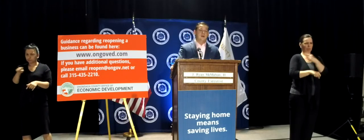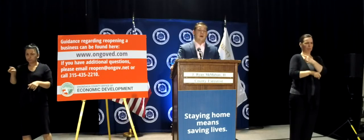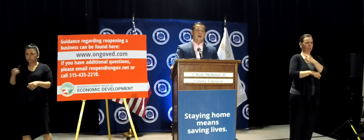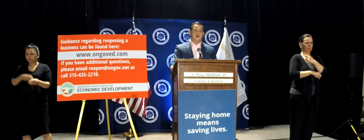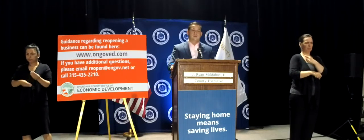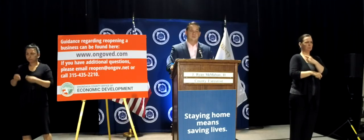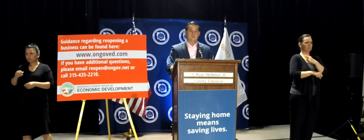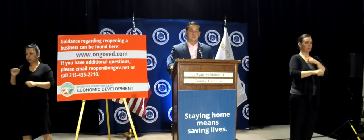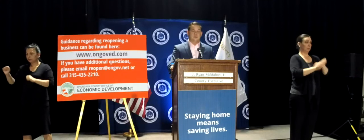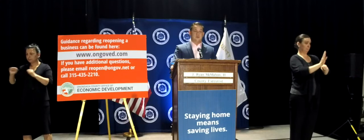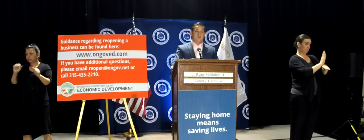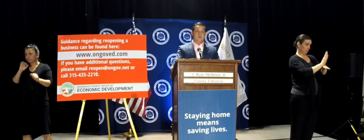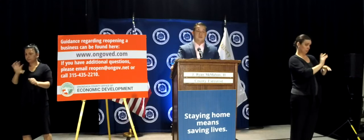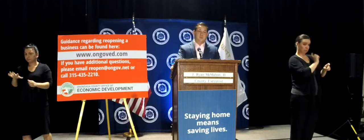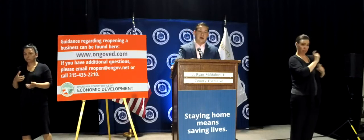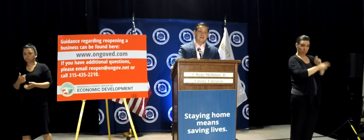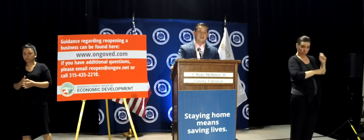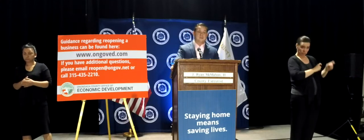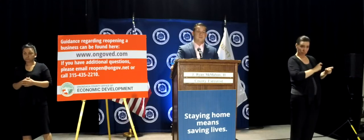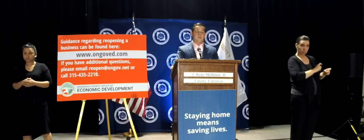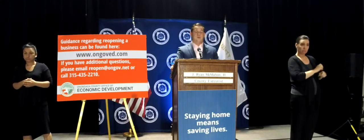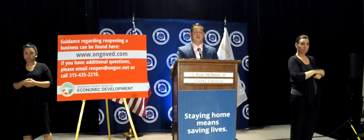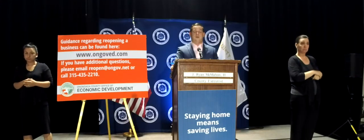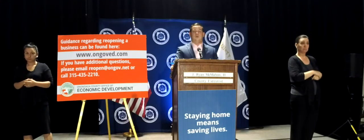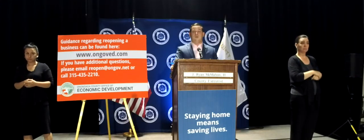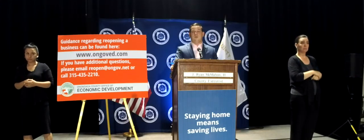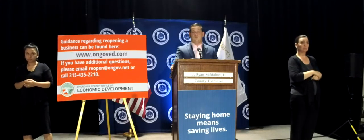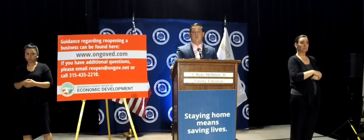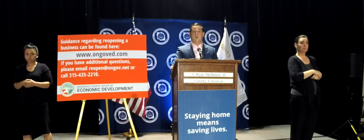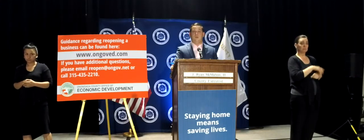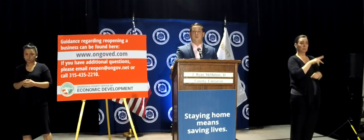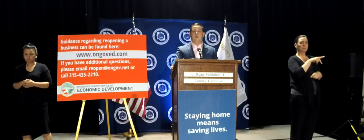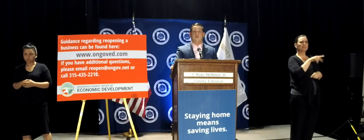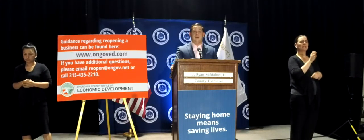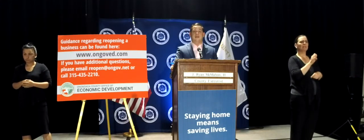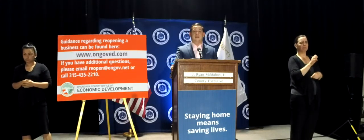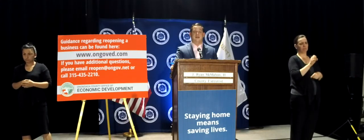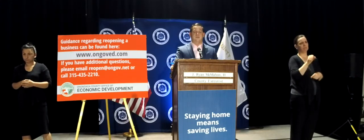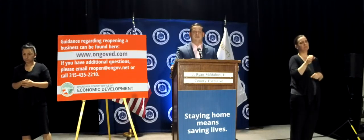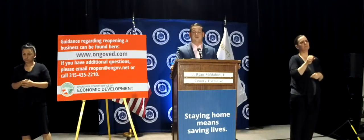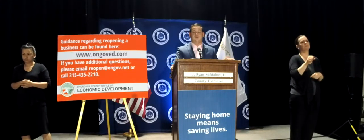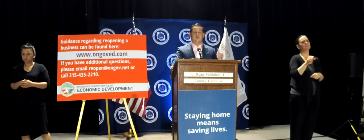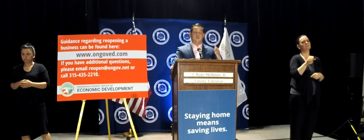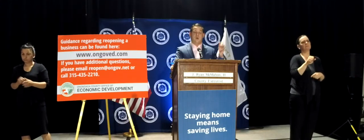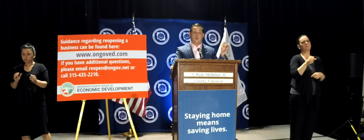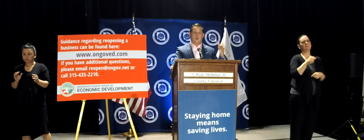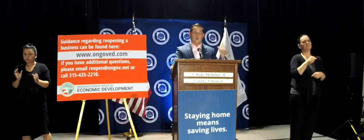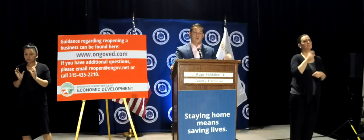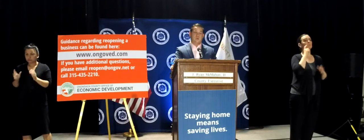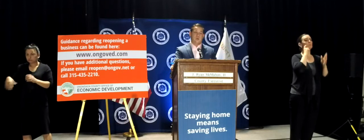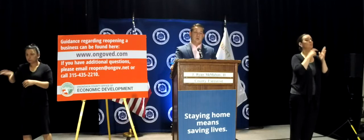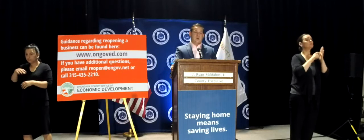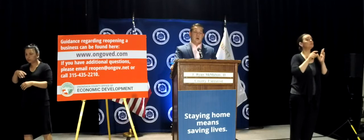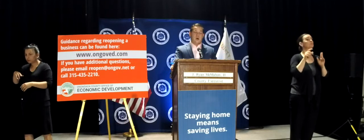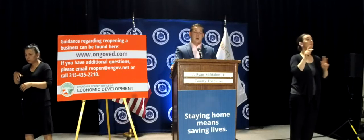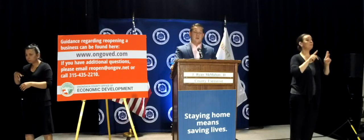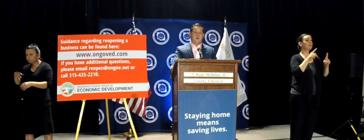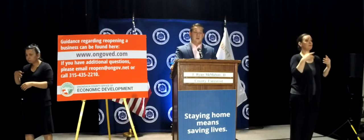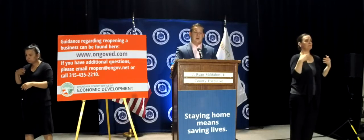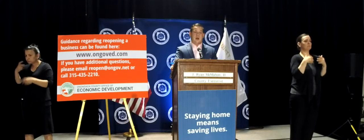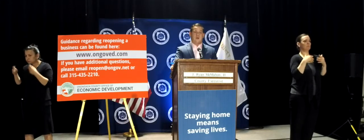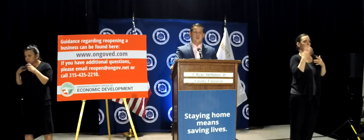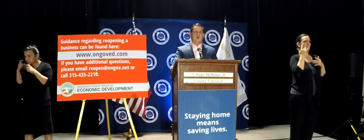that. It's good business practice. People get nervous when people don't have a mask on, especially if you're in the small corridors.